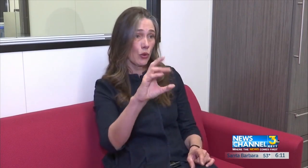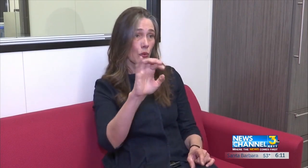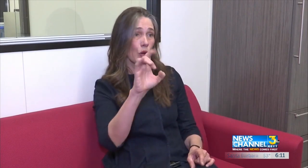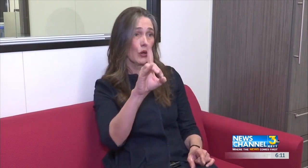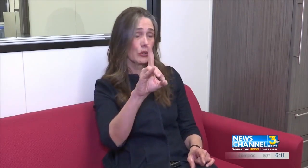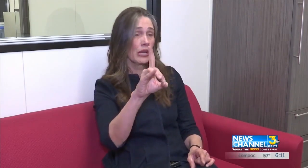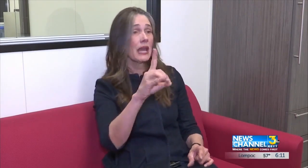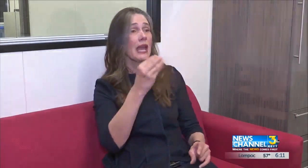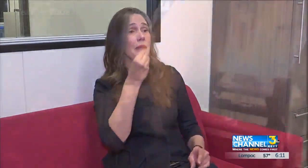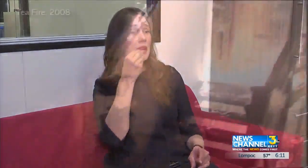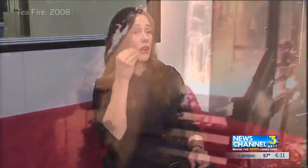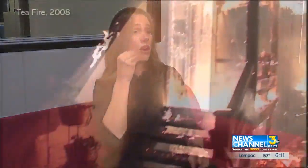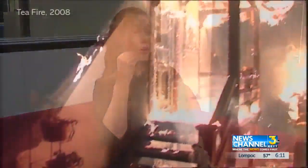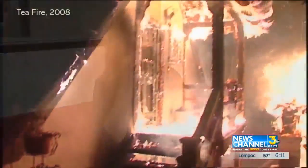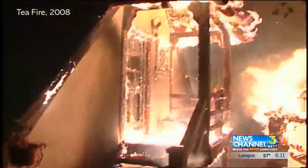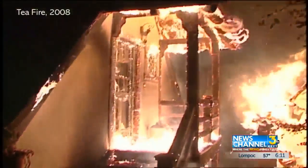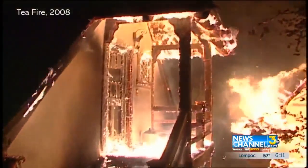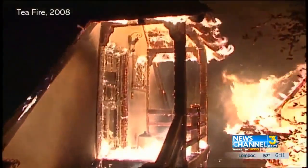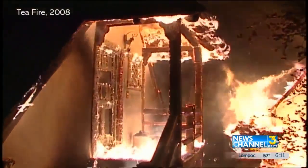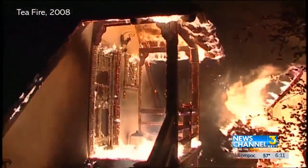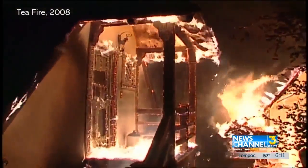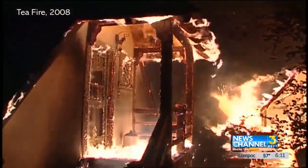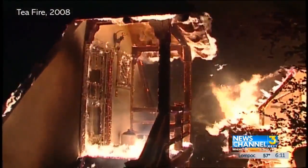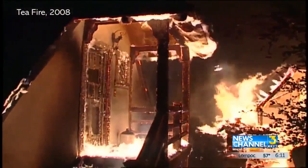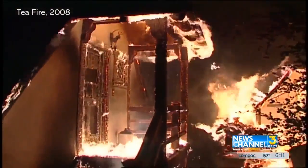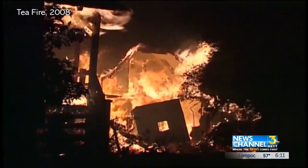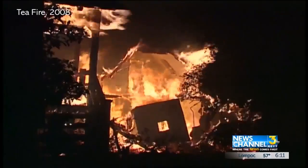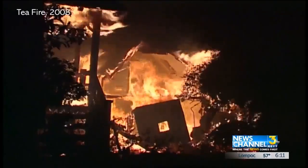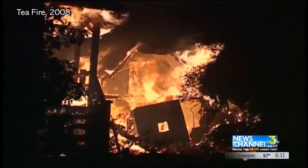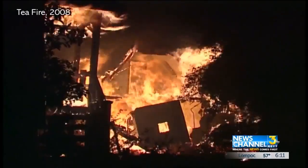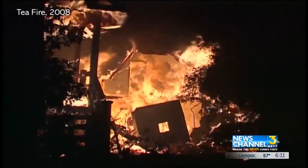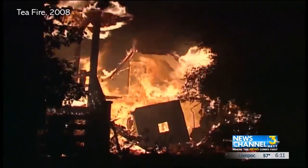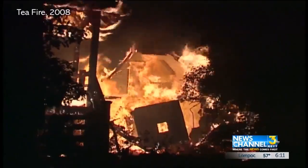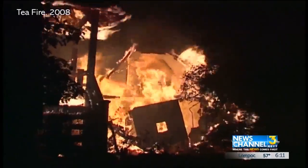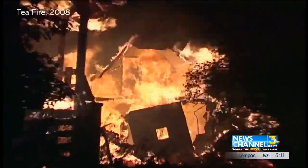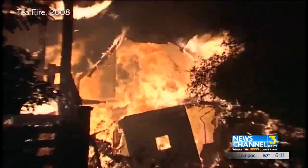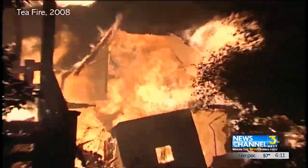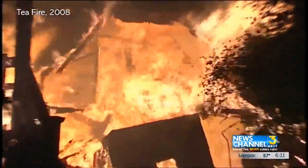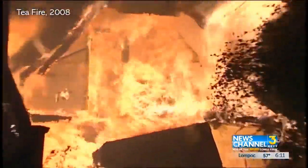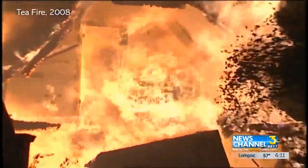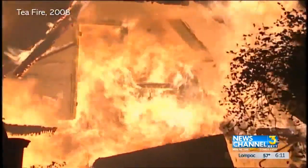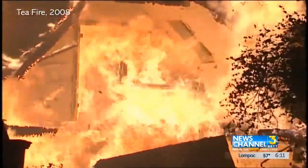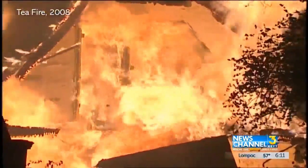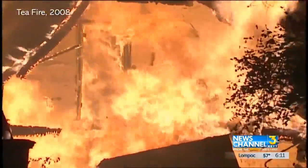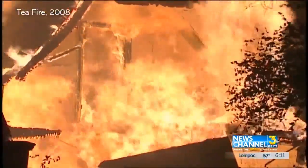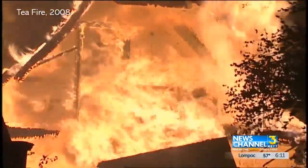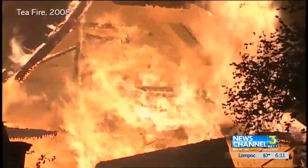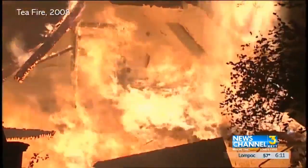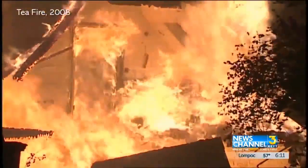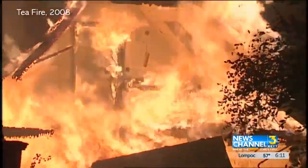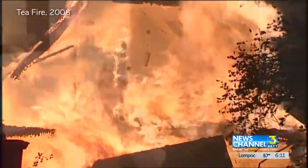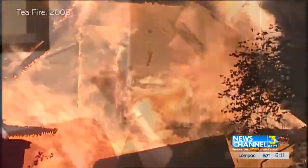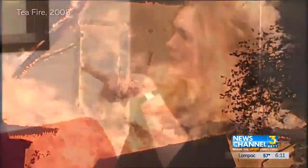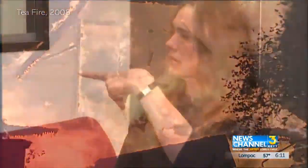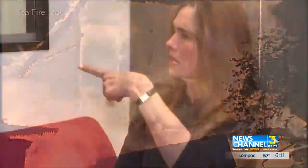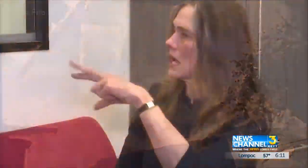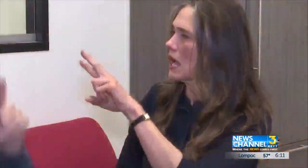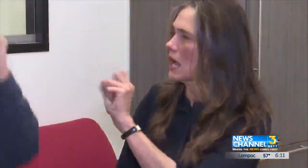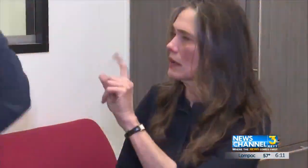Conejo Road, and my home was burned down in the tea fire, and that was almost exactly 10 years ago. Katie's younger